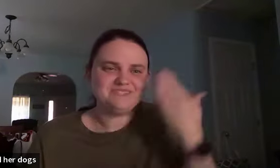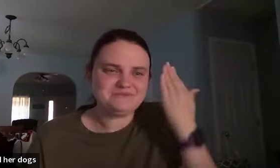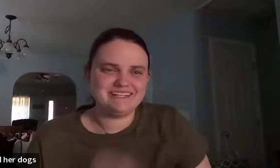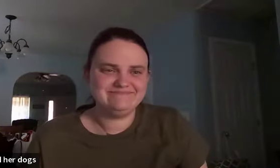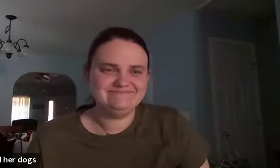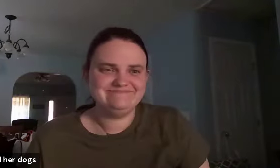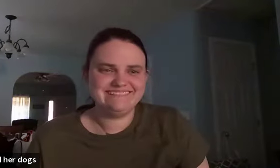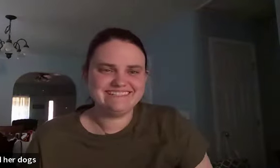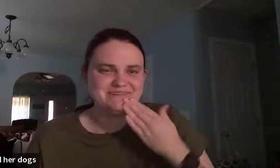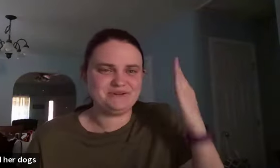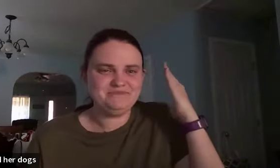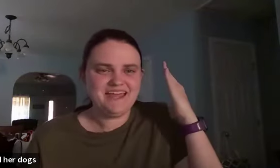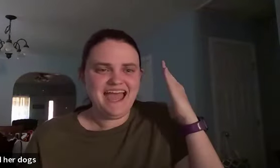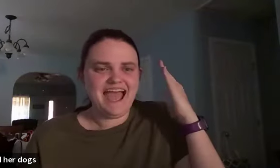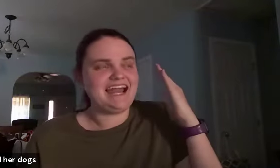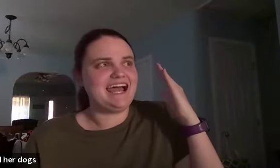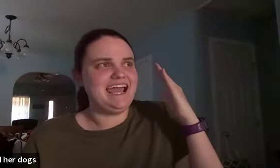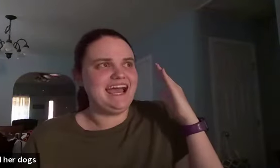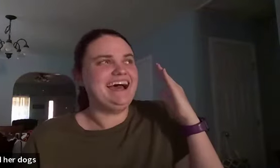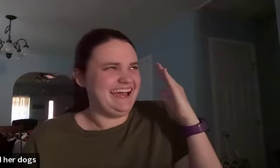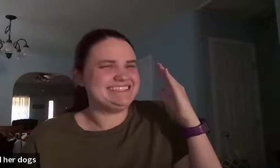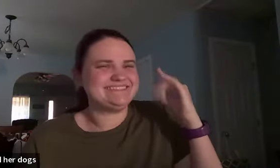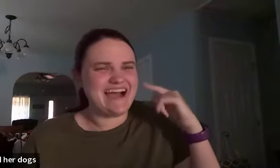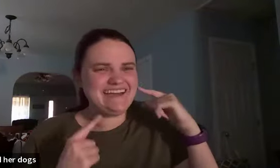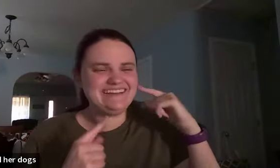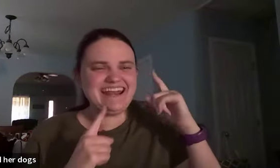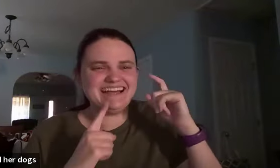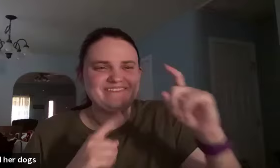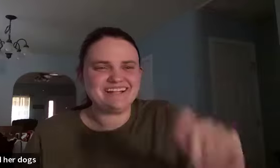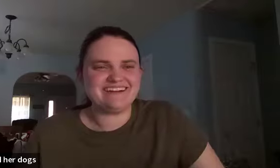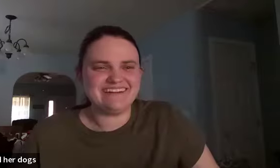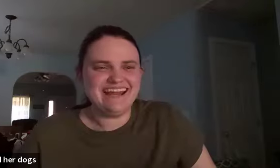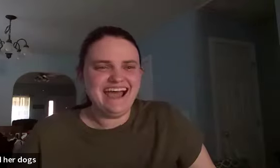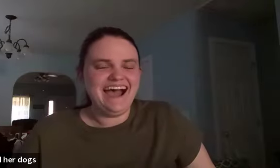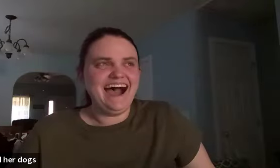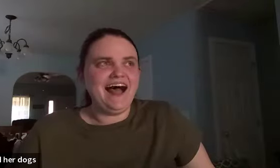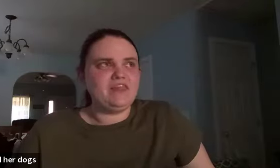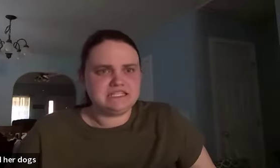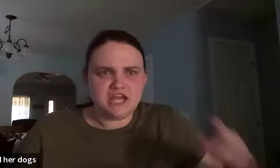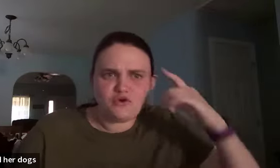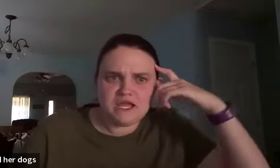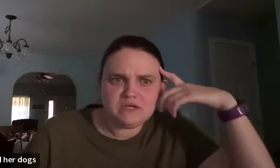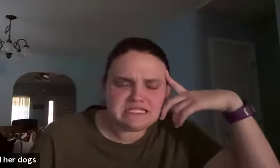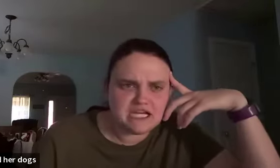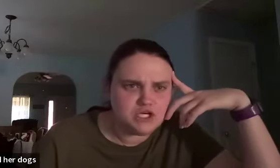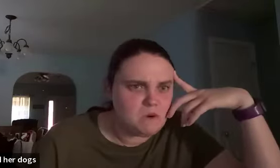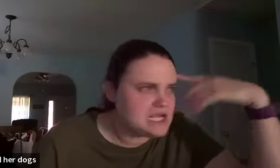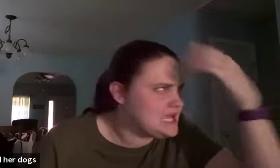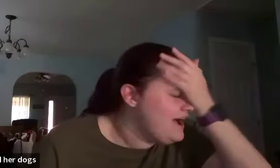good morning. Simple. And I smiled. And as I walked away, I went, that's another way you can sign good morning?